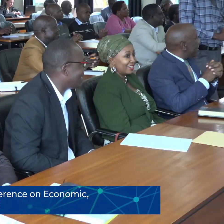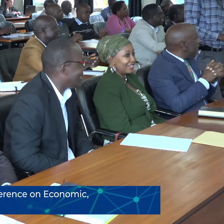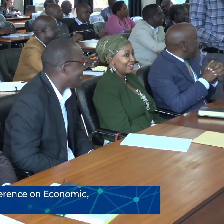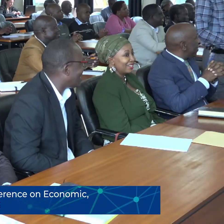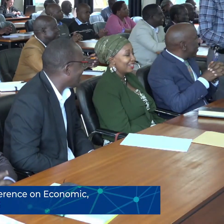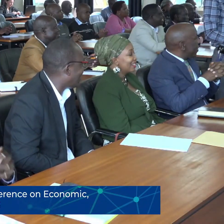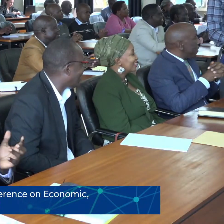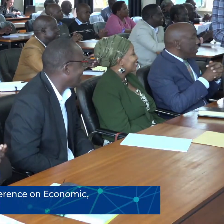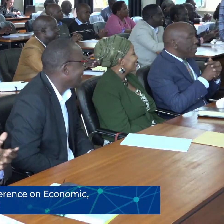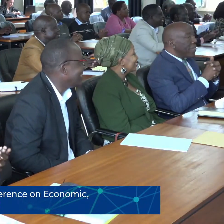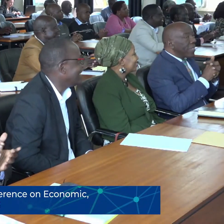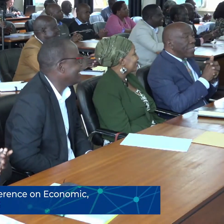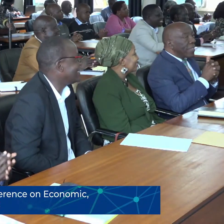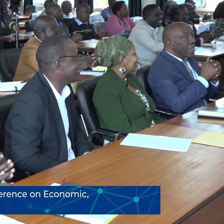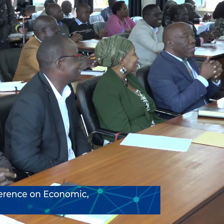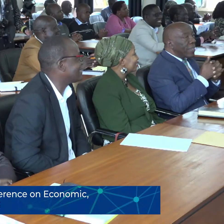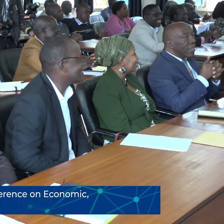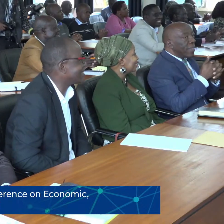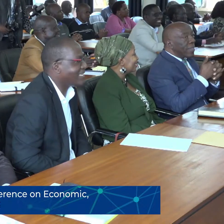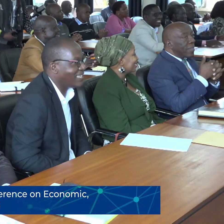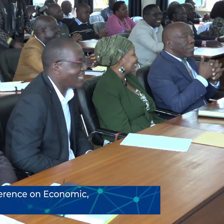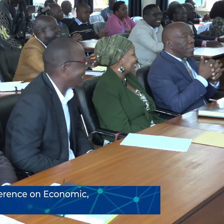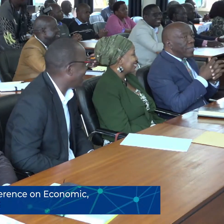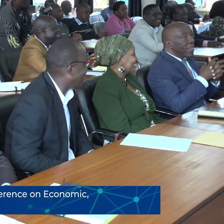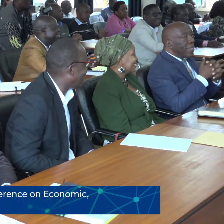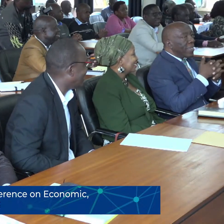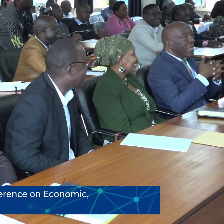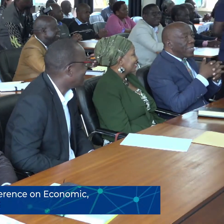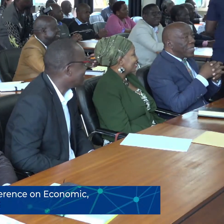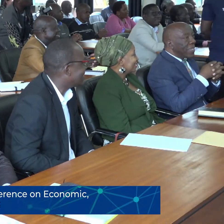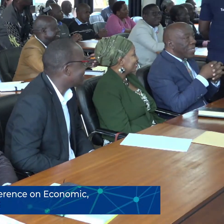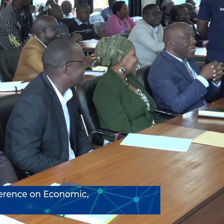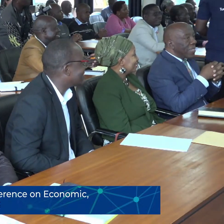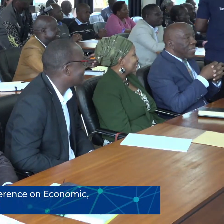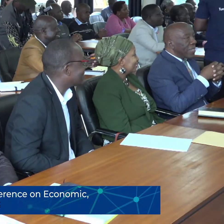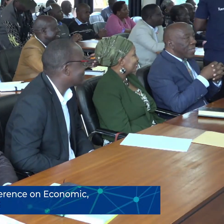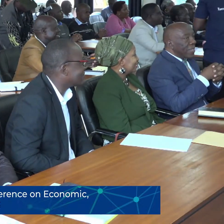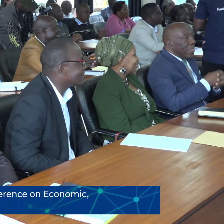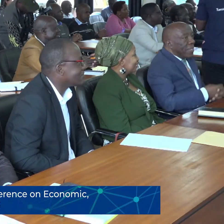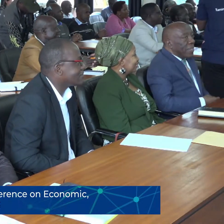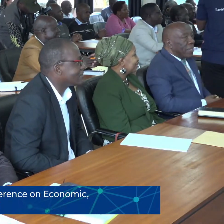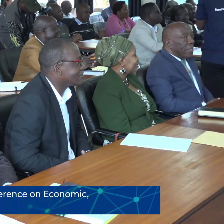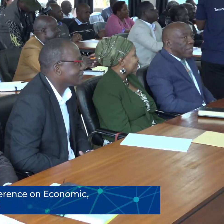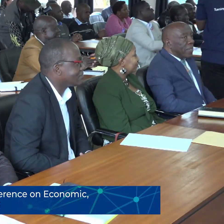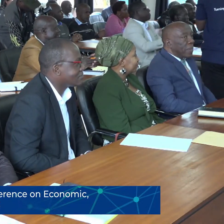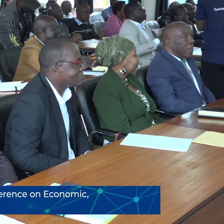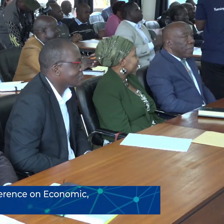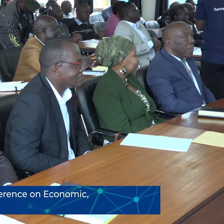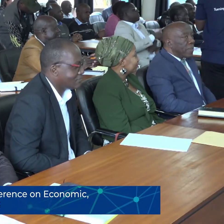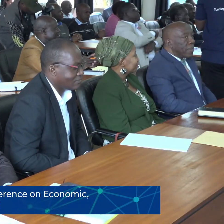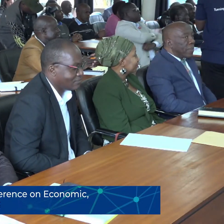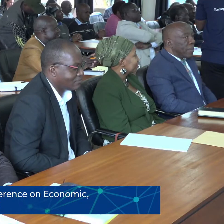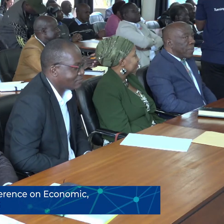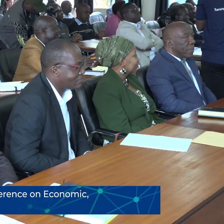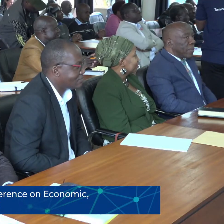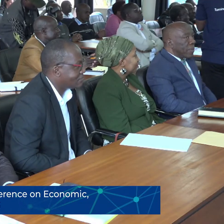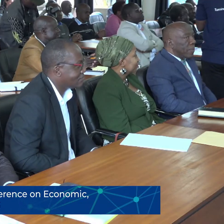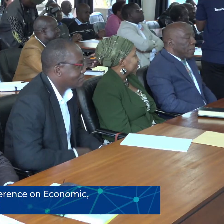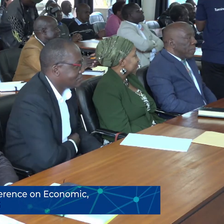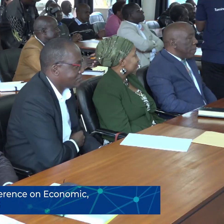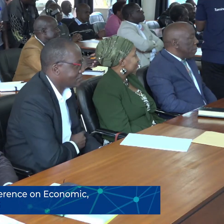mention, lest you leave without knowing who was here. And of course, we've had a number of other entities that have come